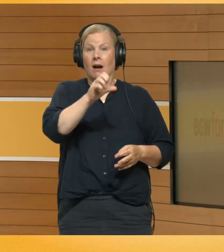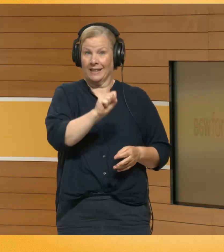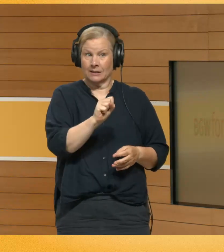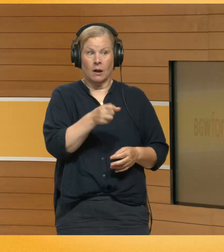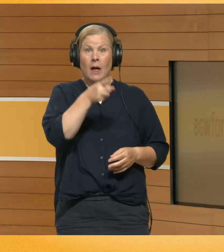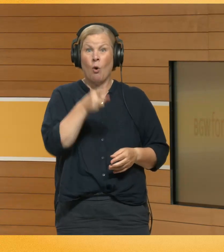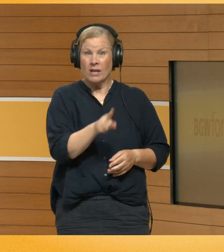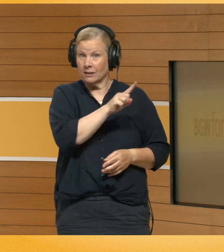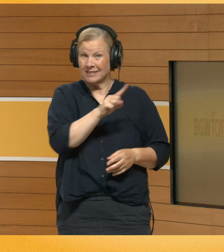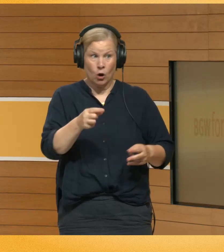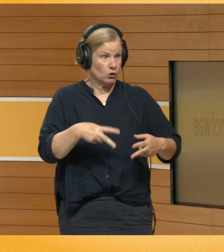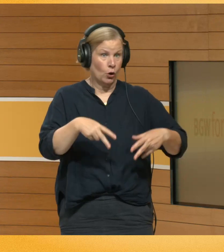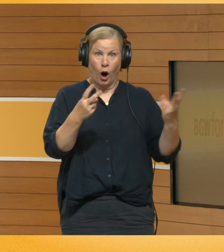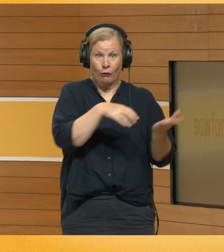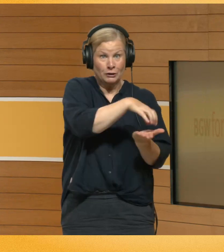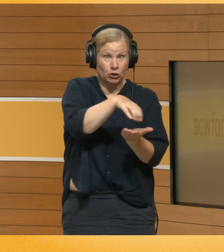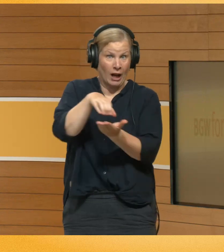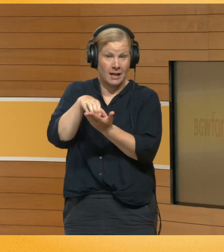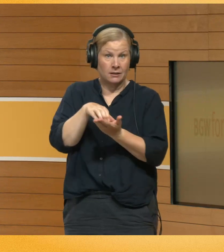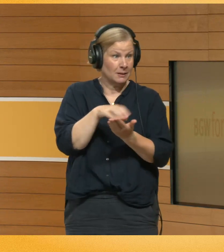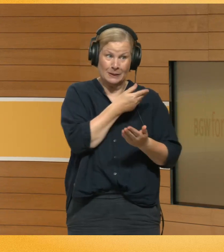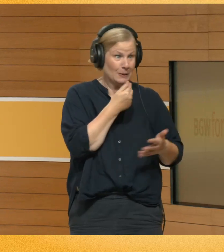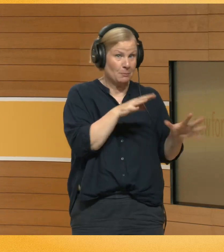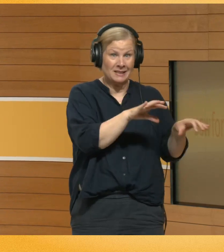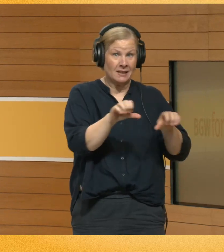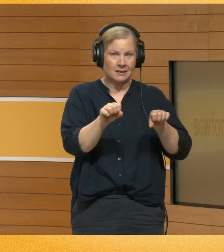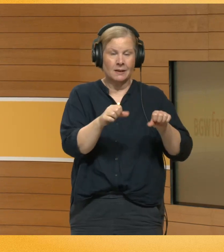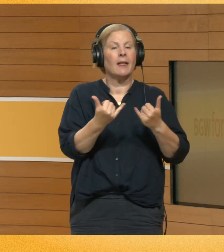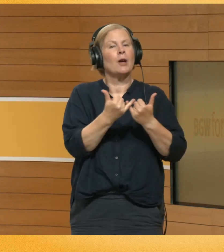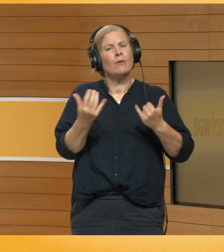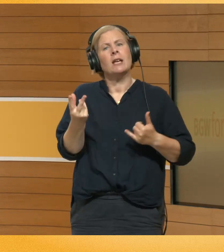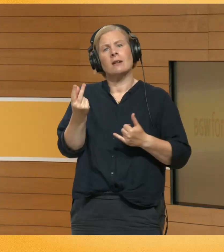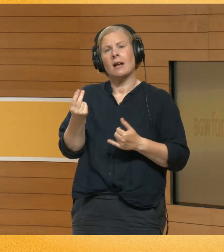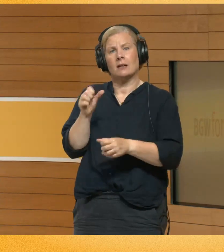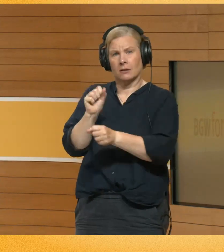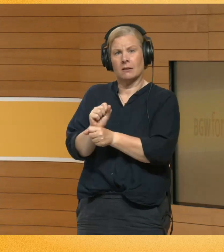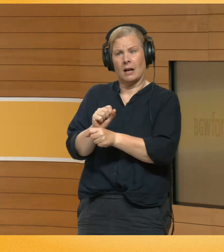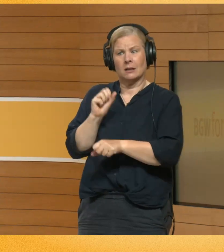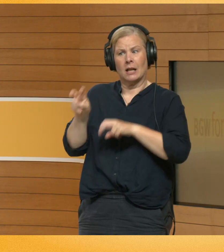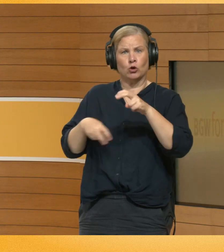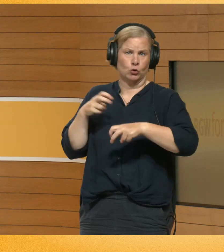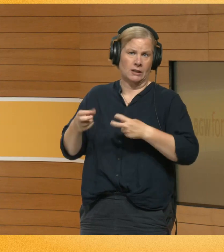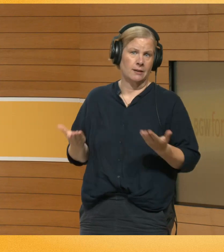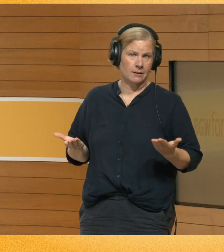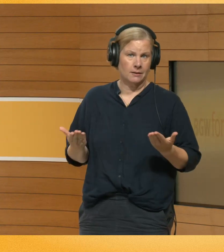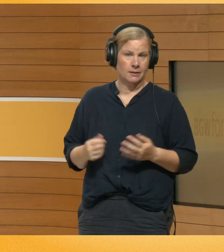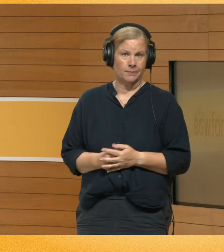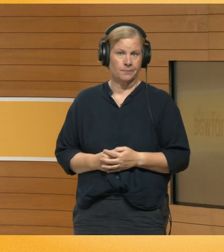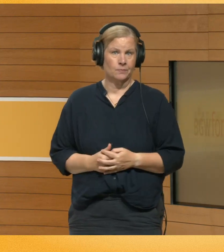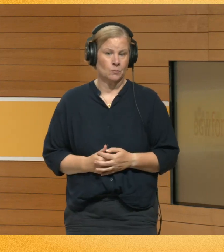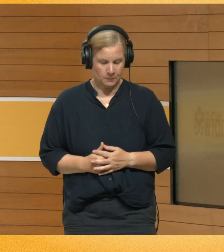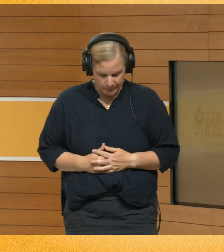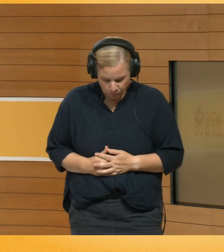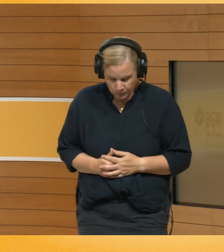from those vacant jobs, which is recurring money, into new money that goes to the likes of the arts?